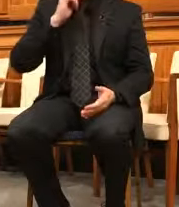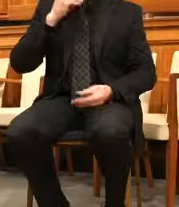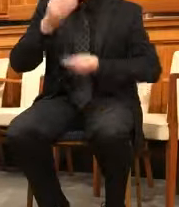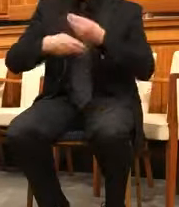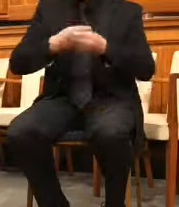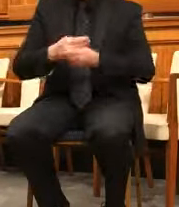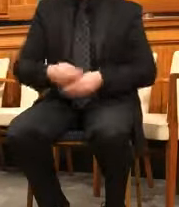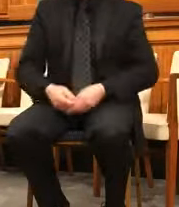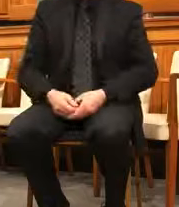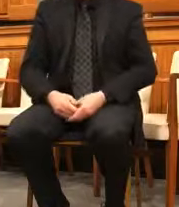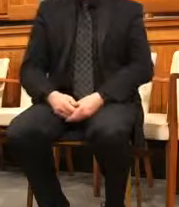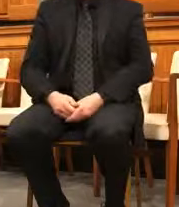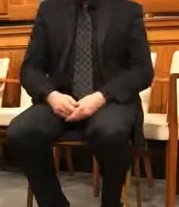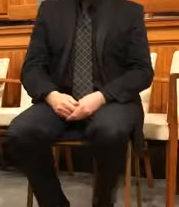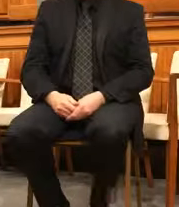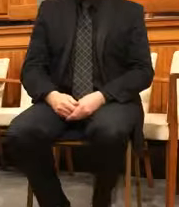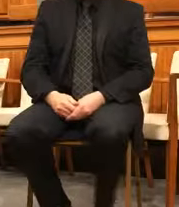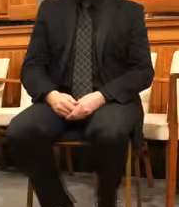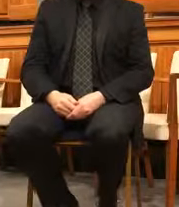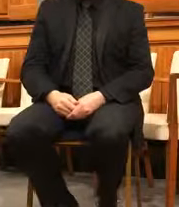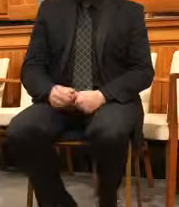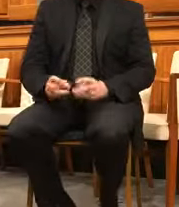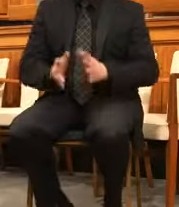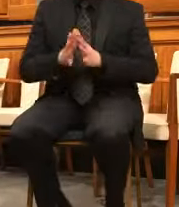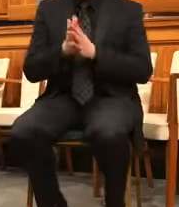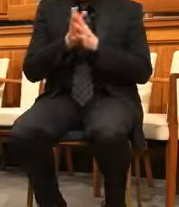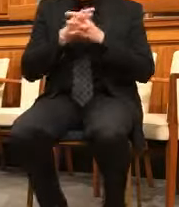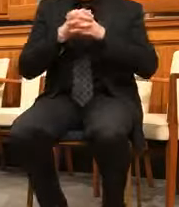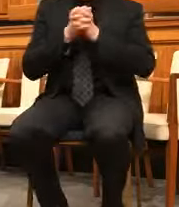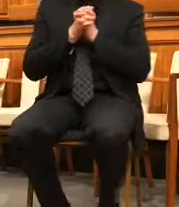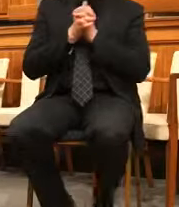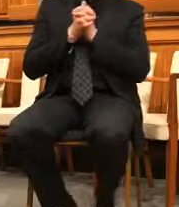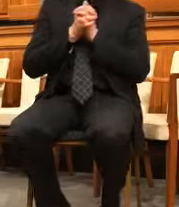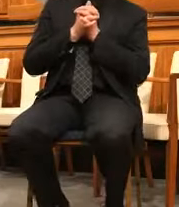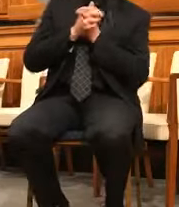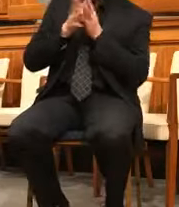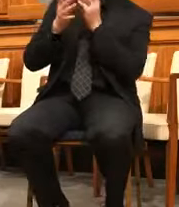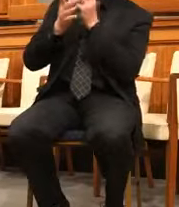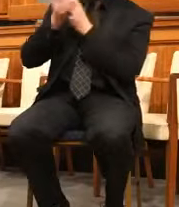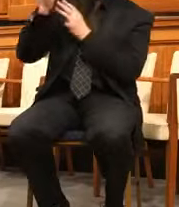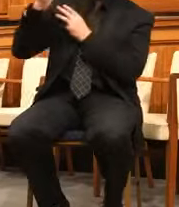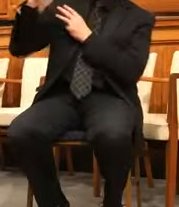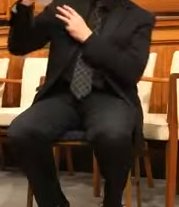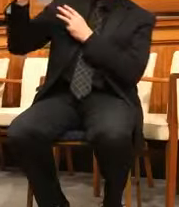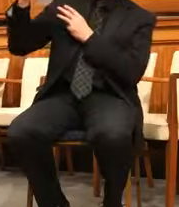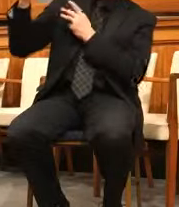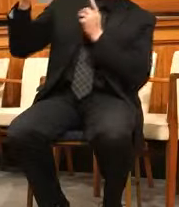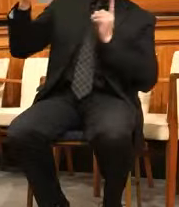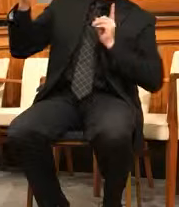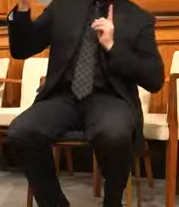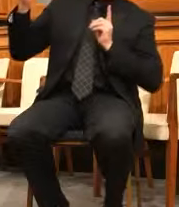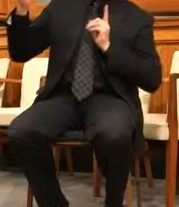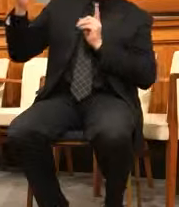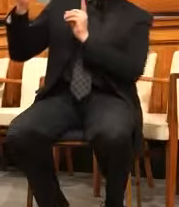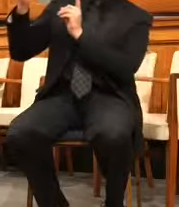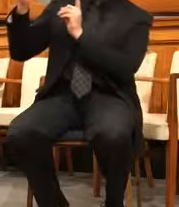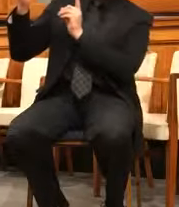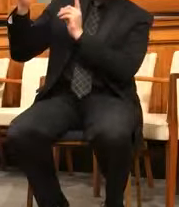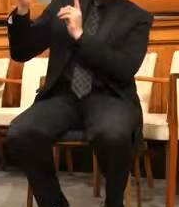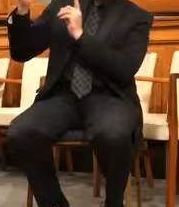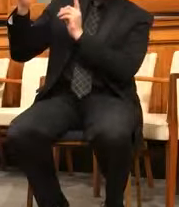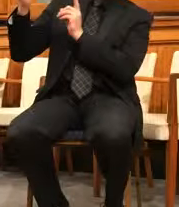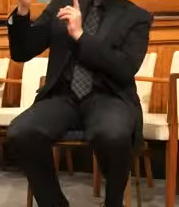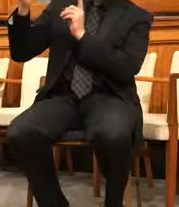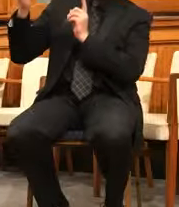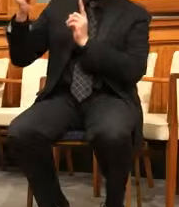God, to approach Him, to encounter Him, to enter